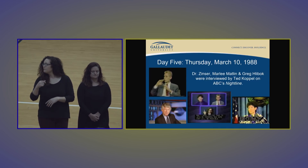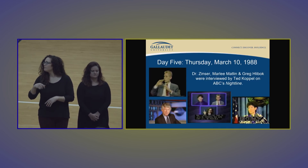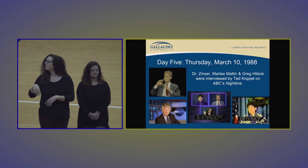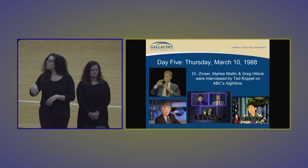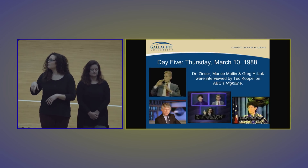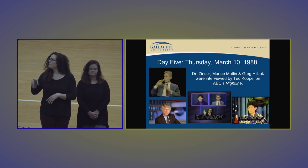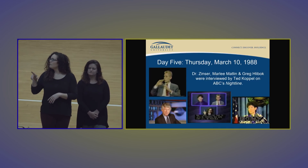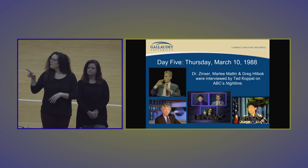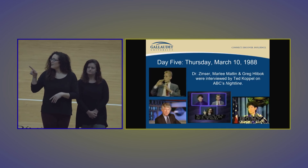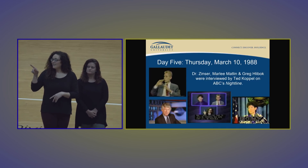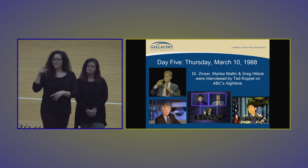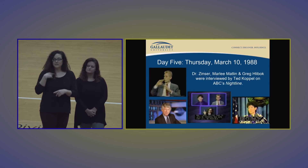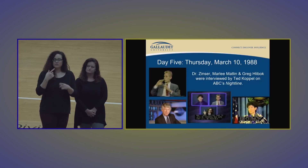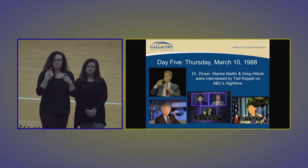March 10,